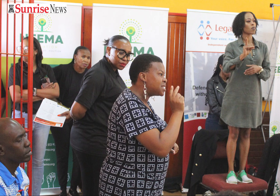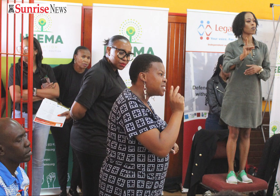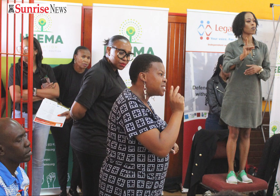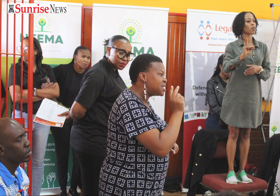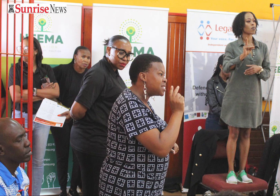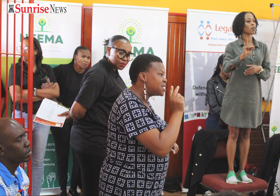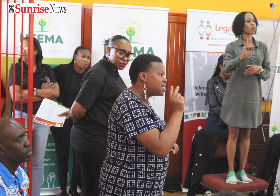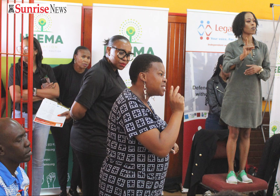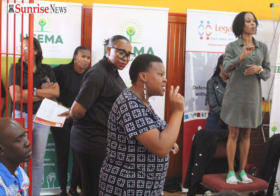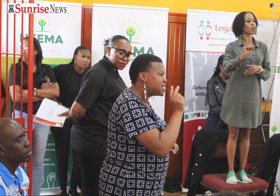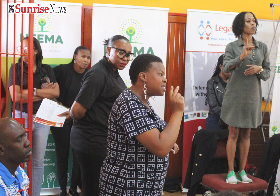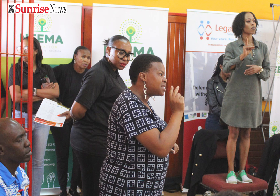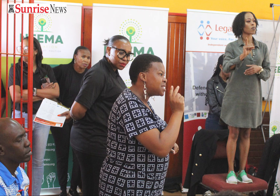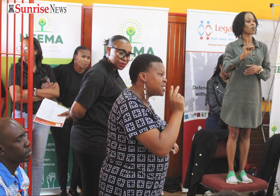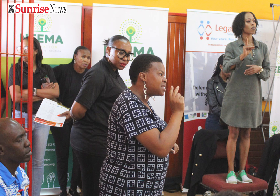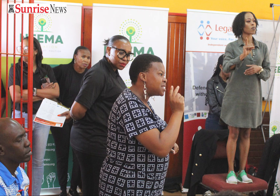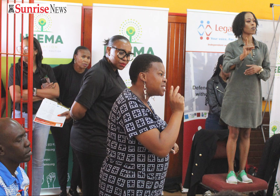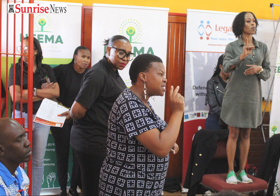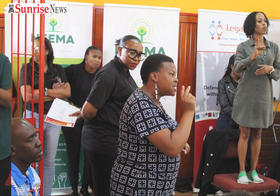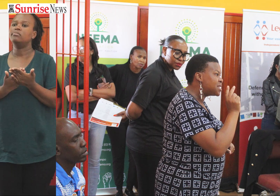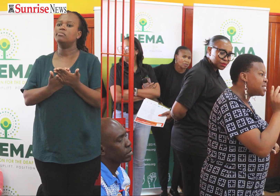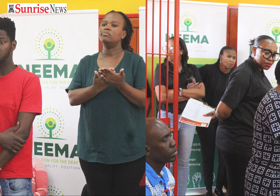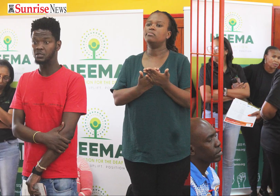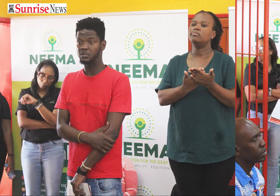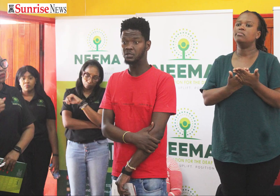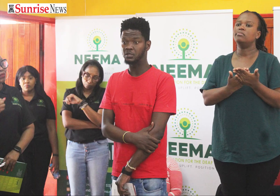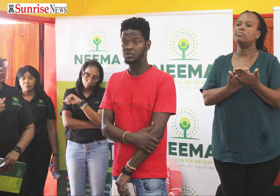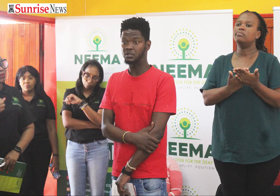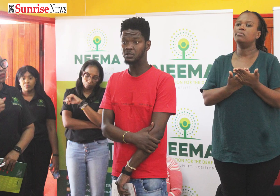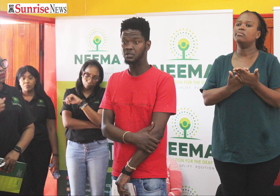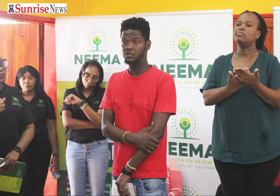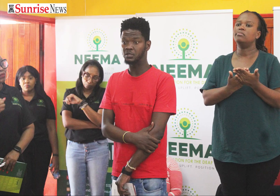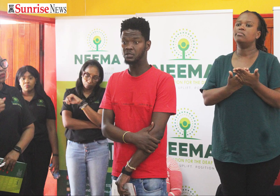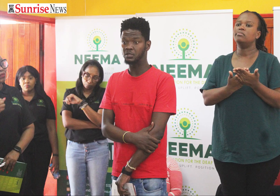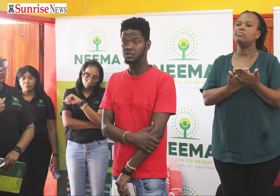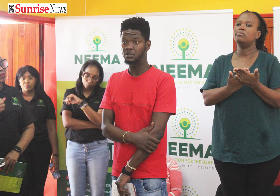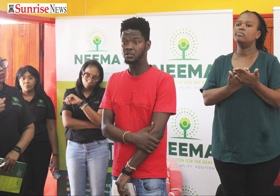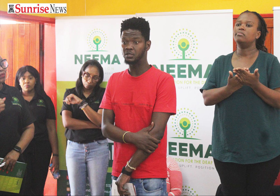of things. Can we move them into entrepreneurs? But you guys,